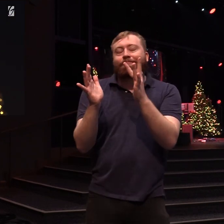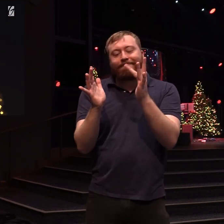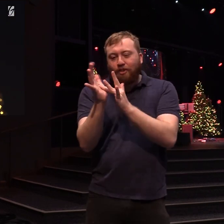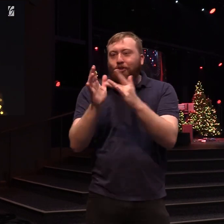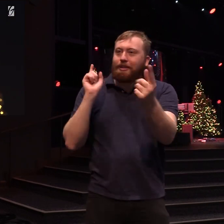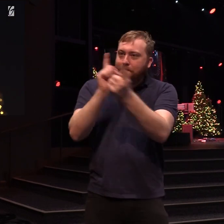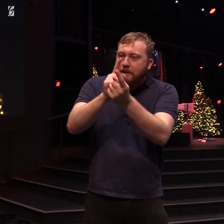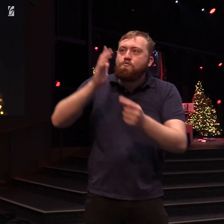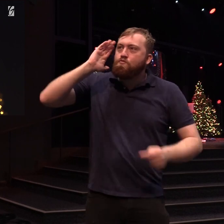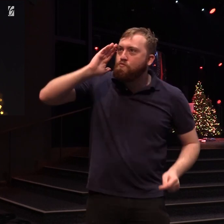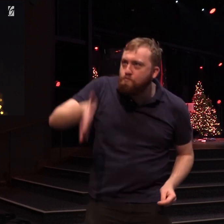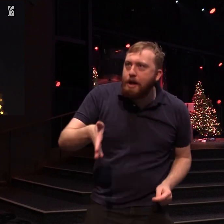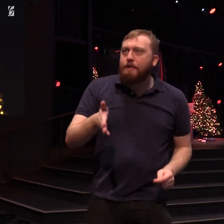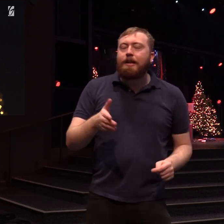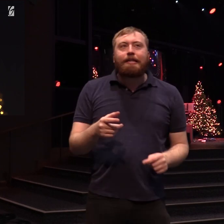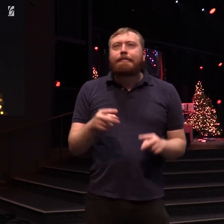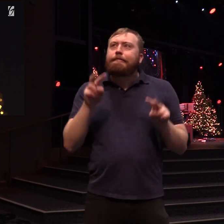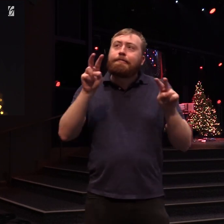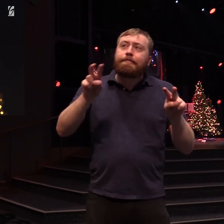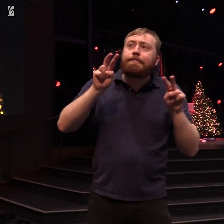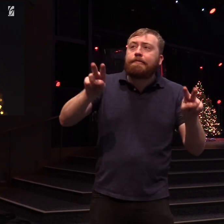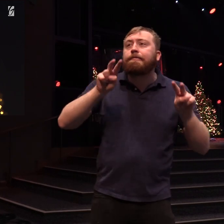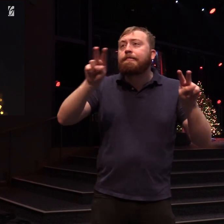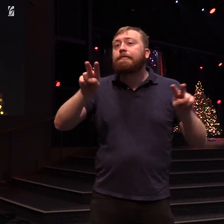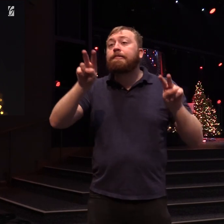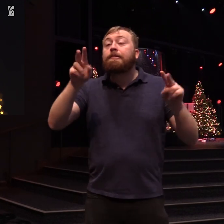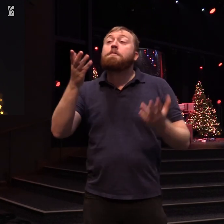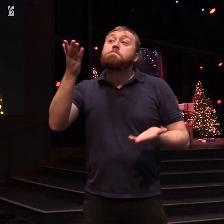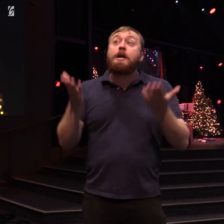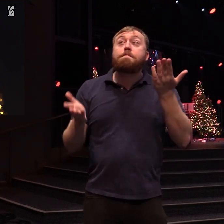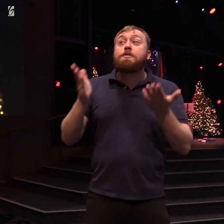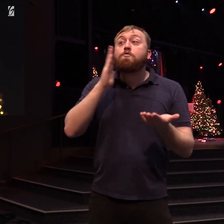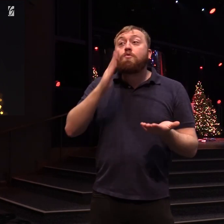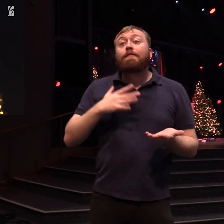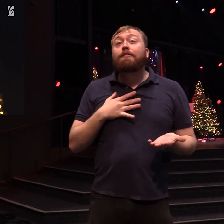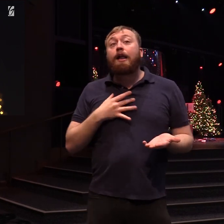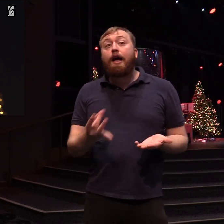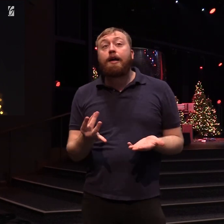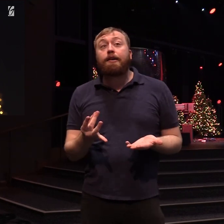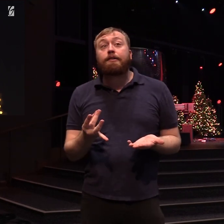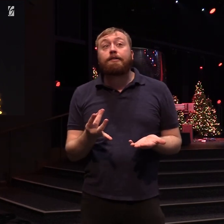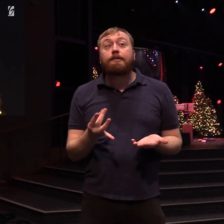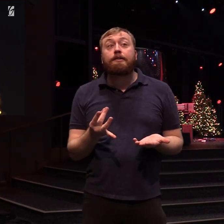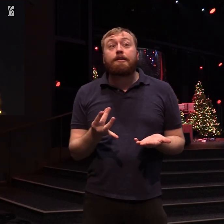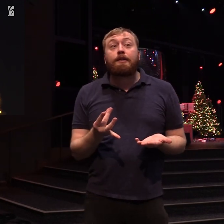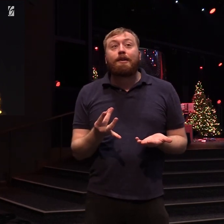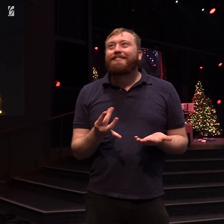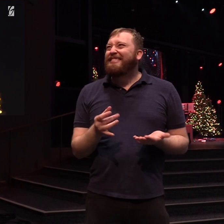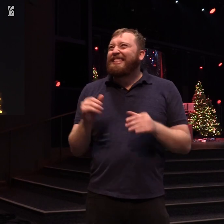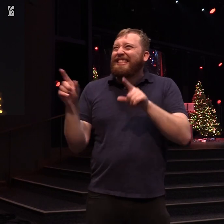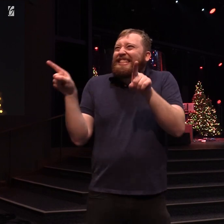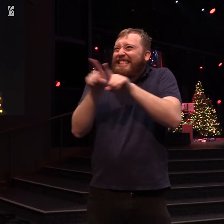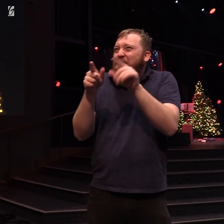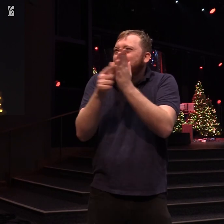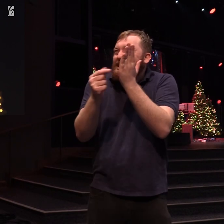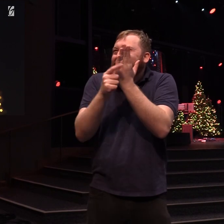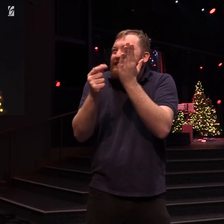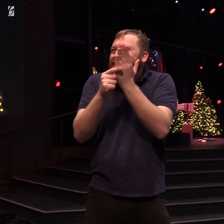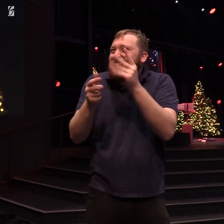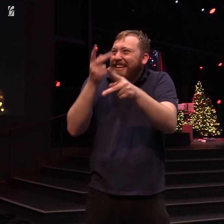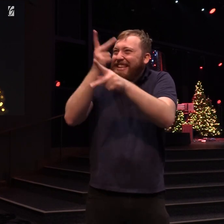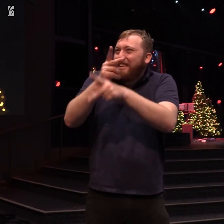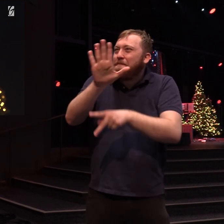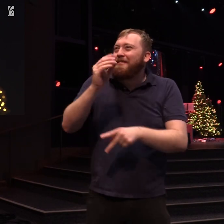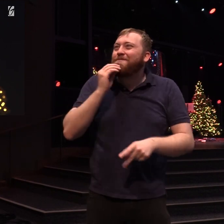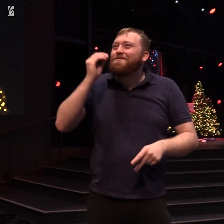looking for that day. Maybe he would have enjoyed a perhaps today bulletin to hang on